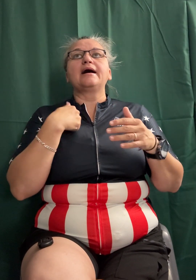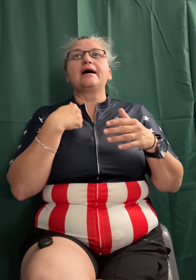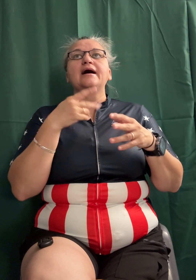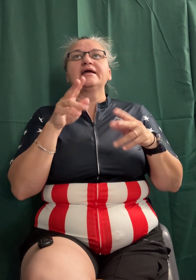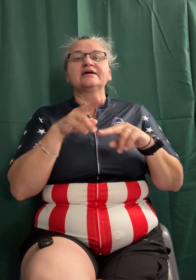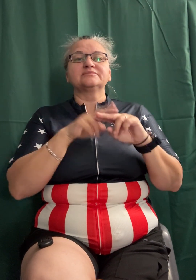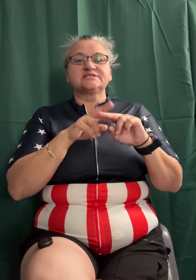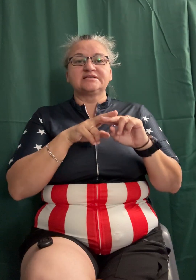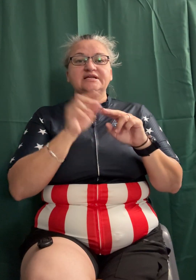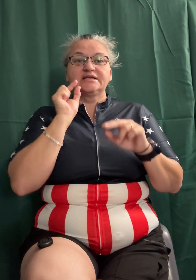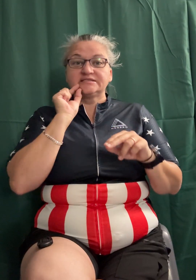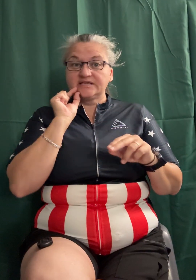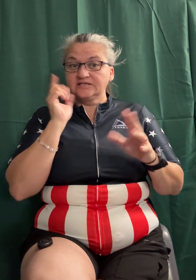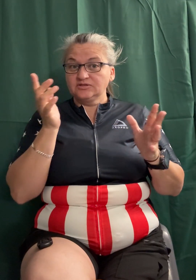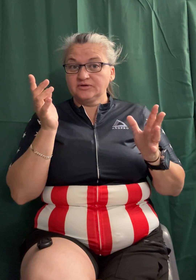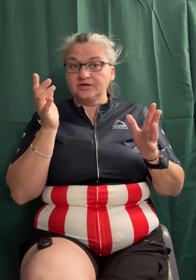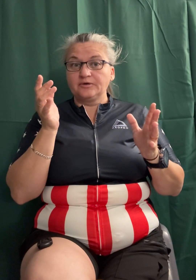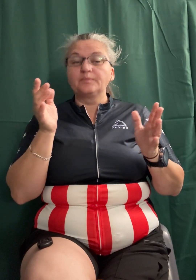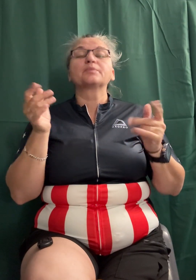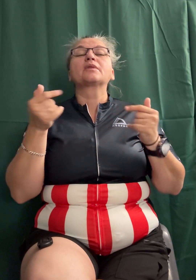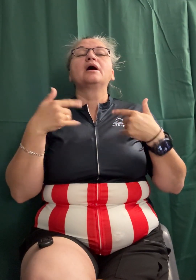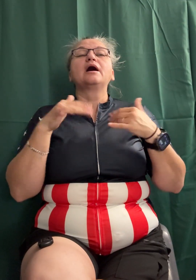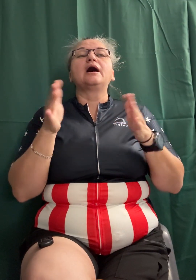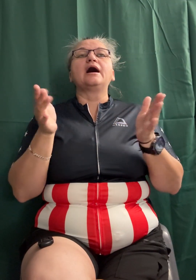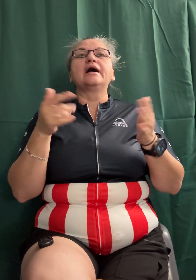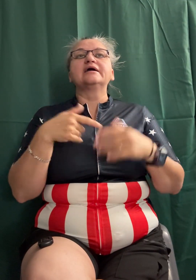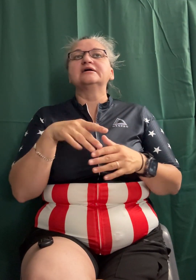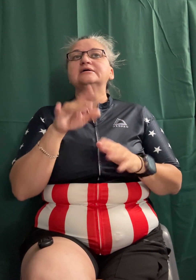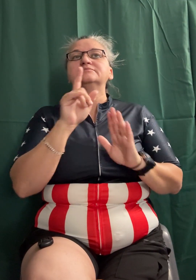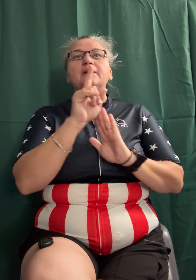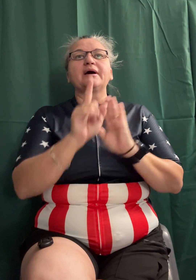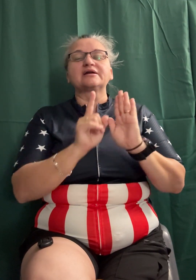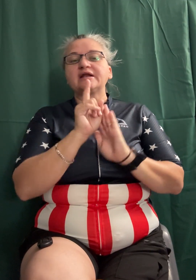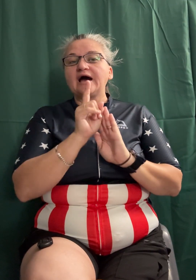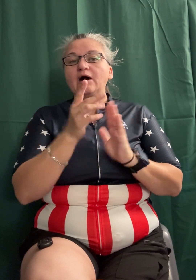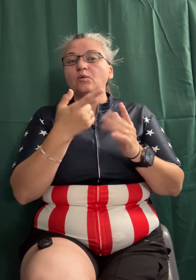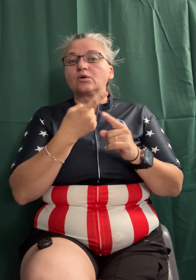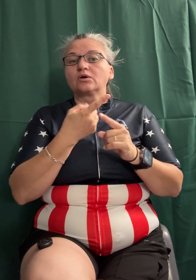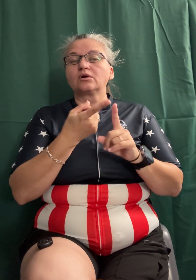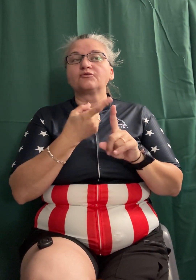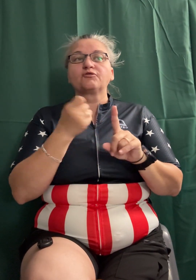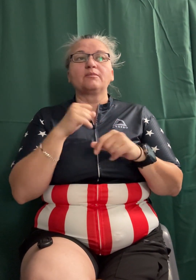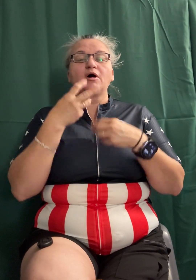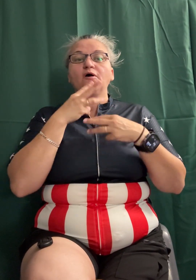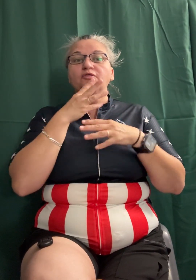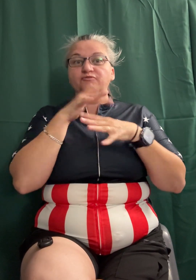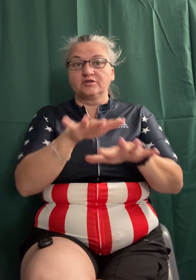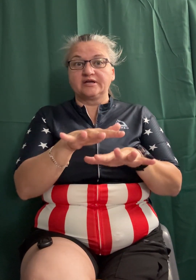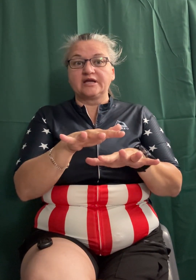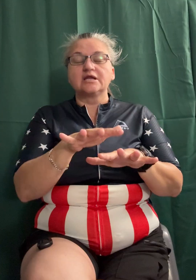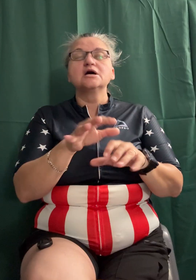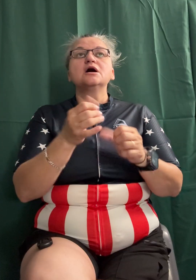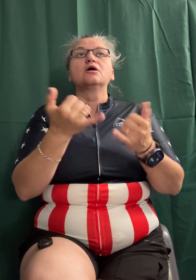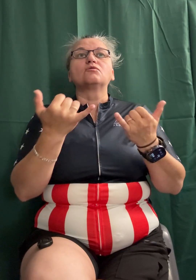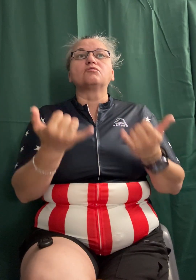I am sitting in San Antonio. I am about an hour from all the flooding.